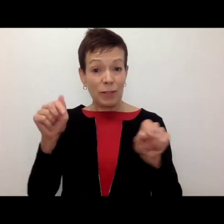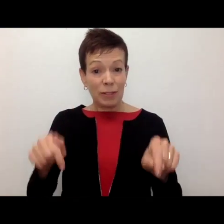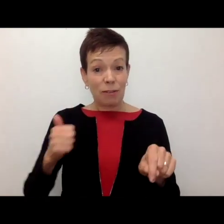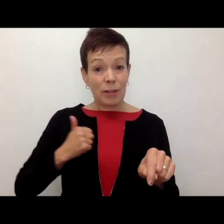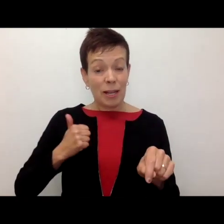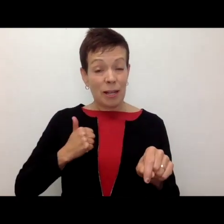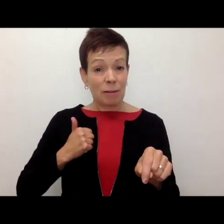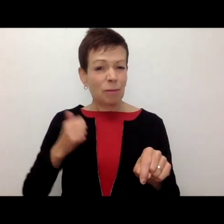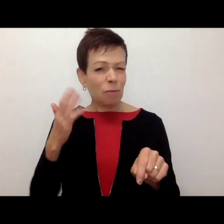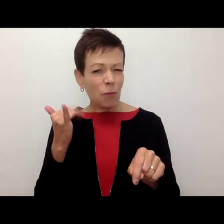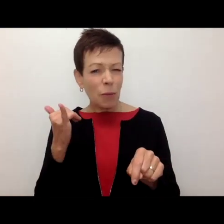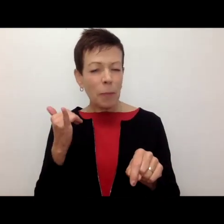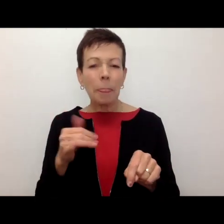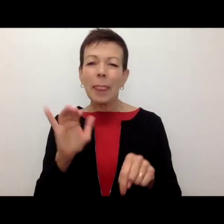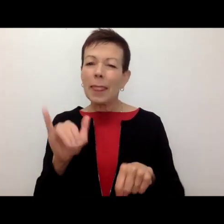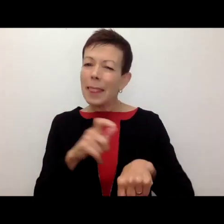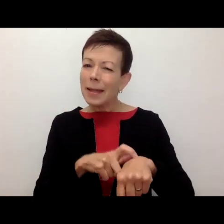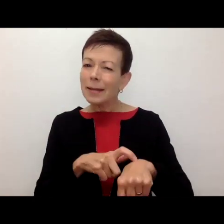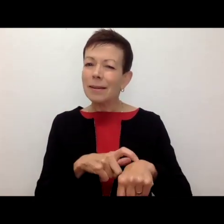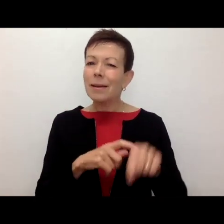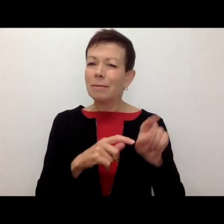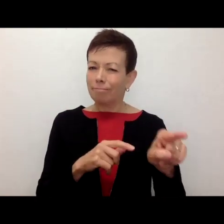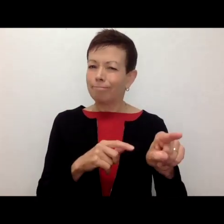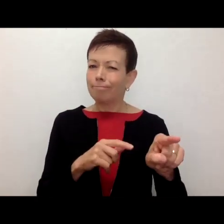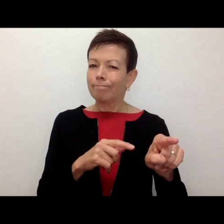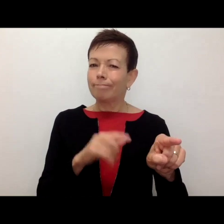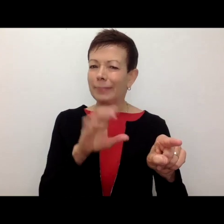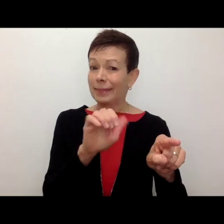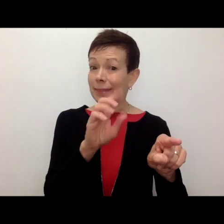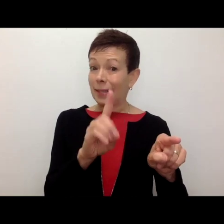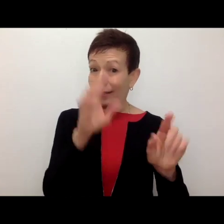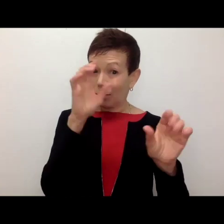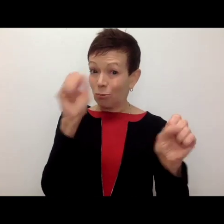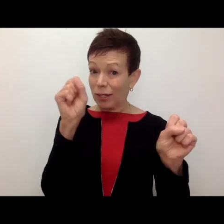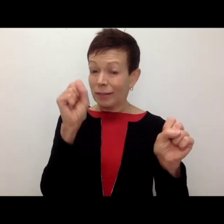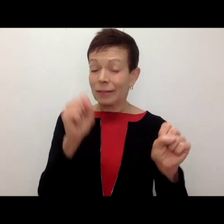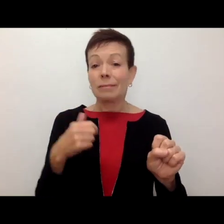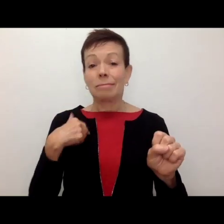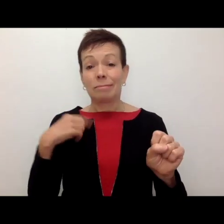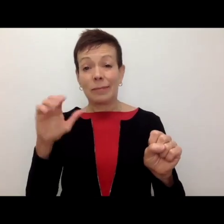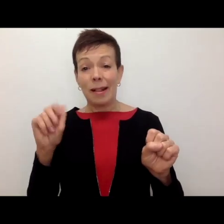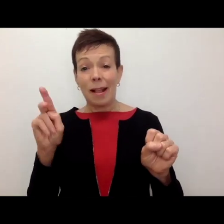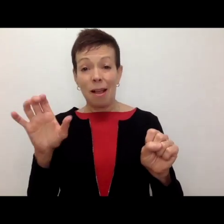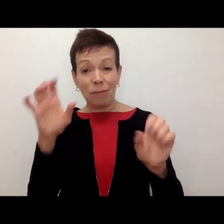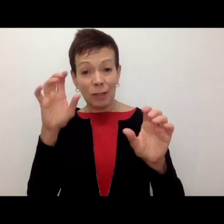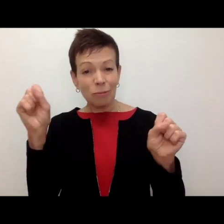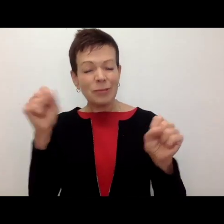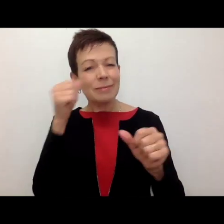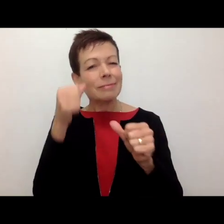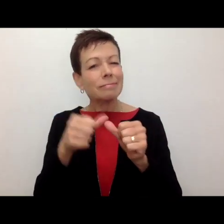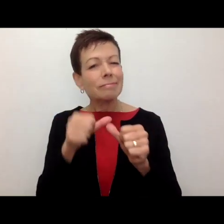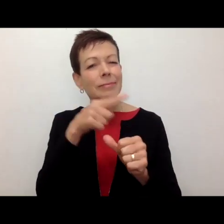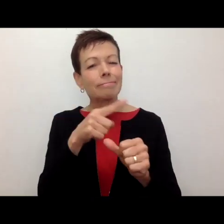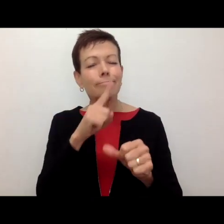Canadian Judges Conference. And at that time, I remember when he was the CAD president and I was the AVLIC